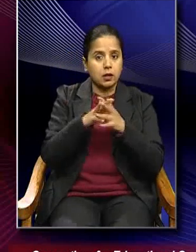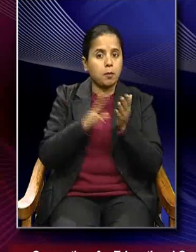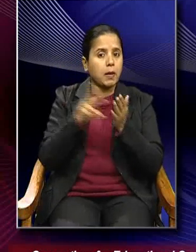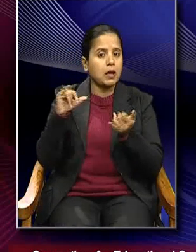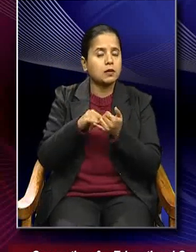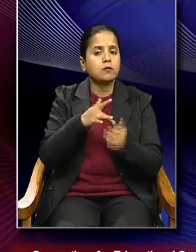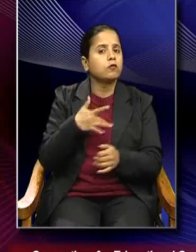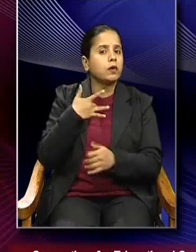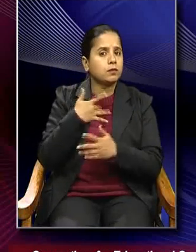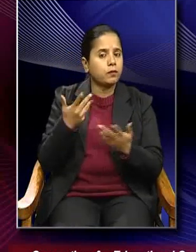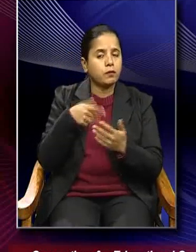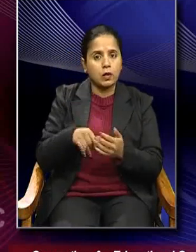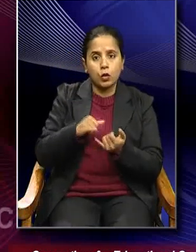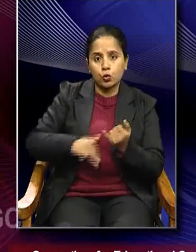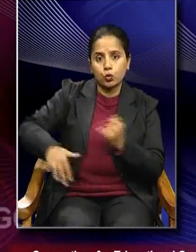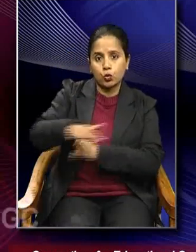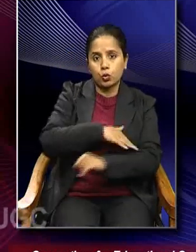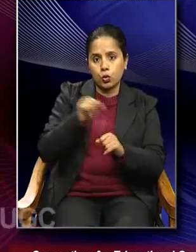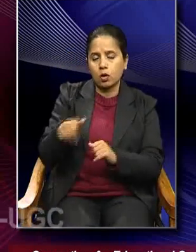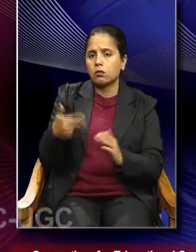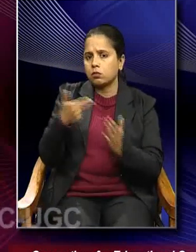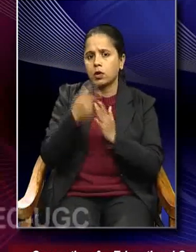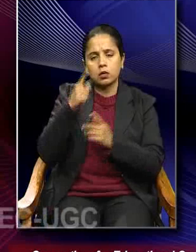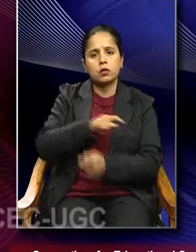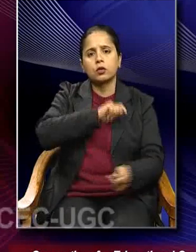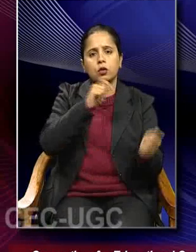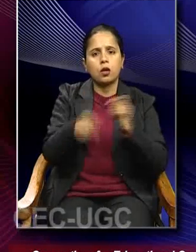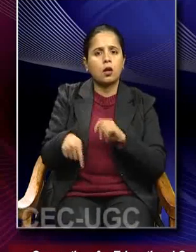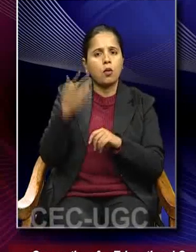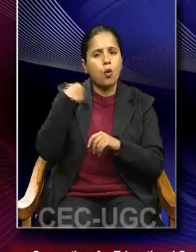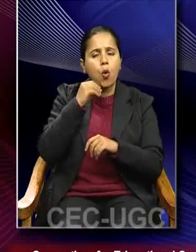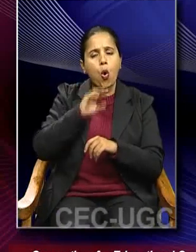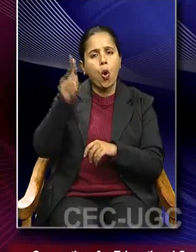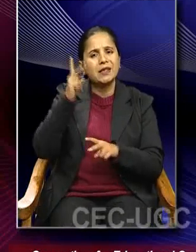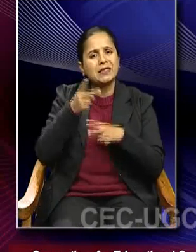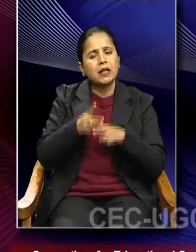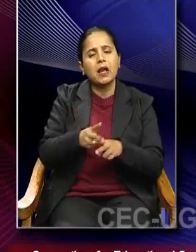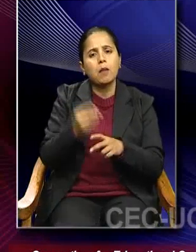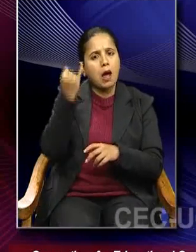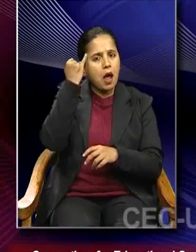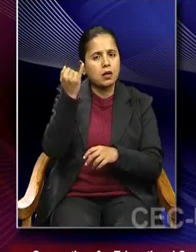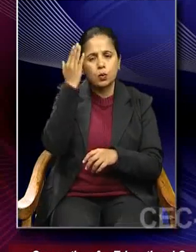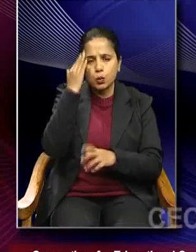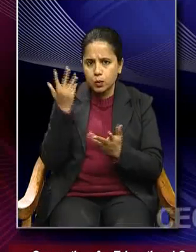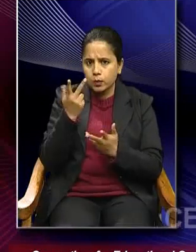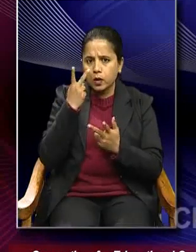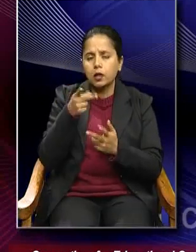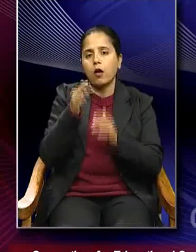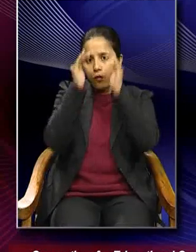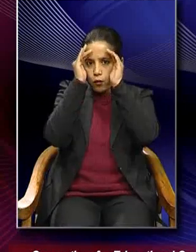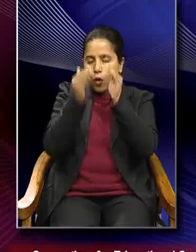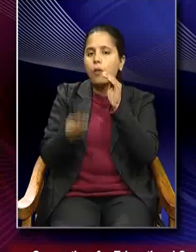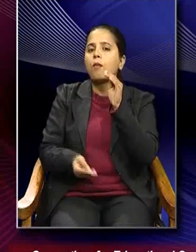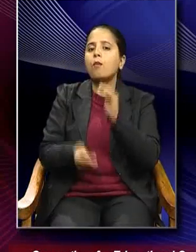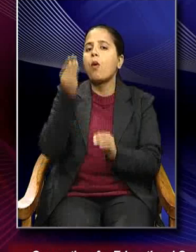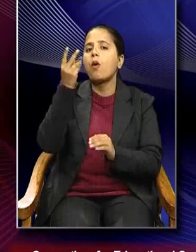felt sociology has turned into a conservative ideology. Why? Because it focuses more